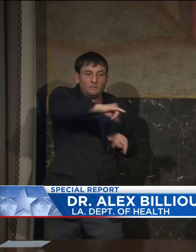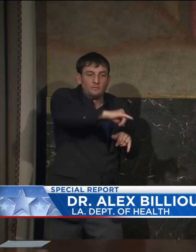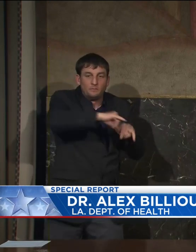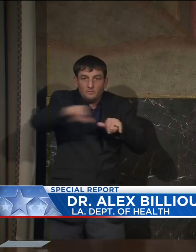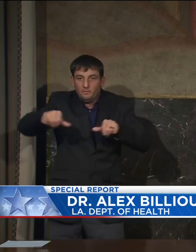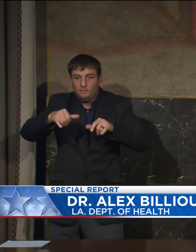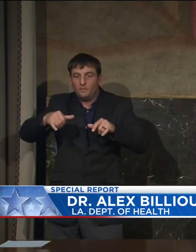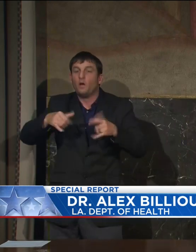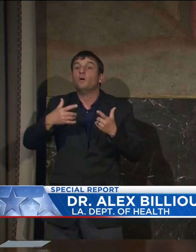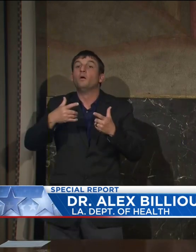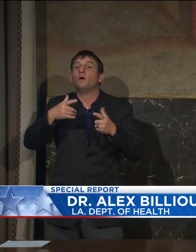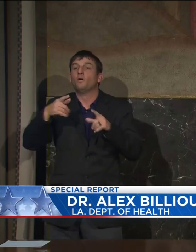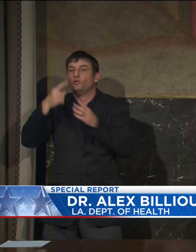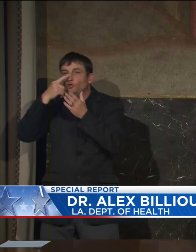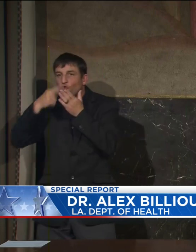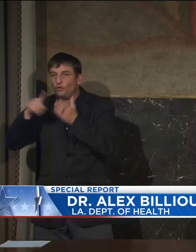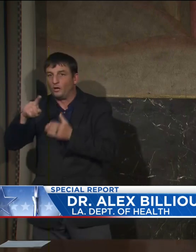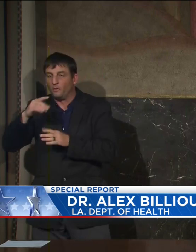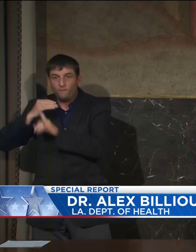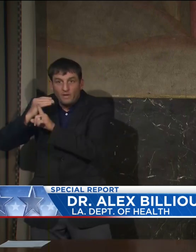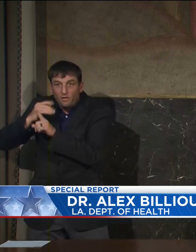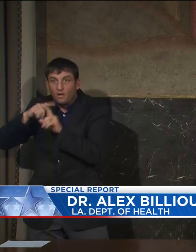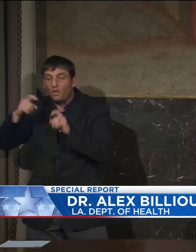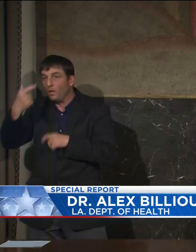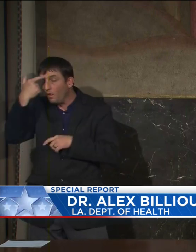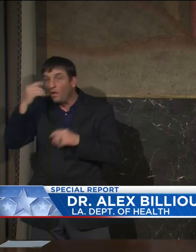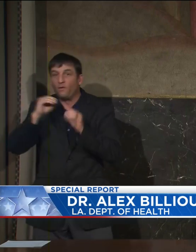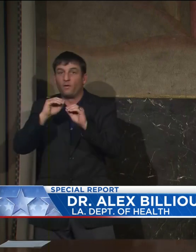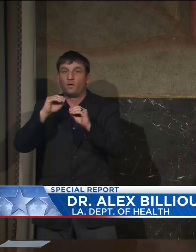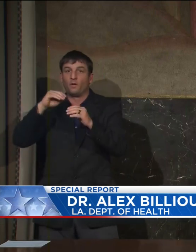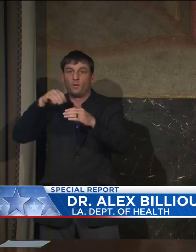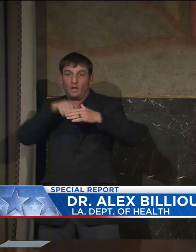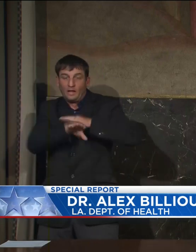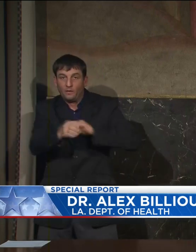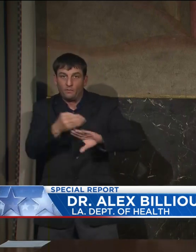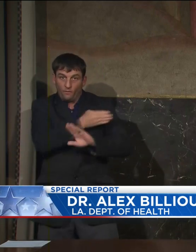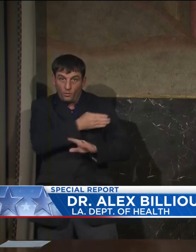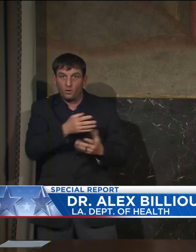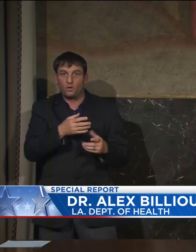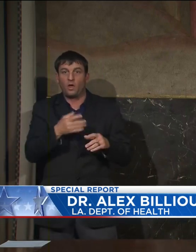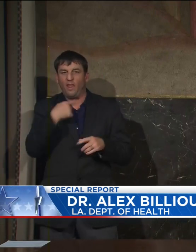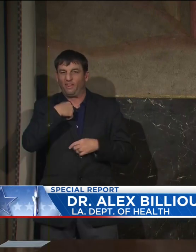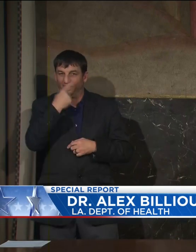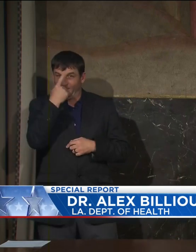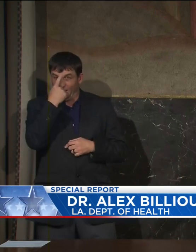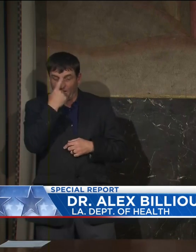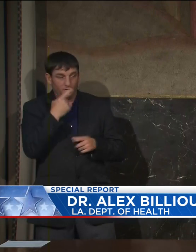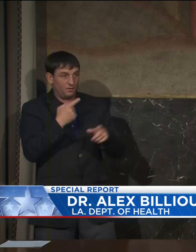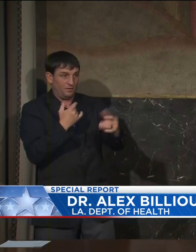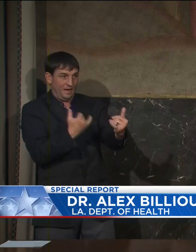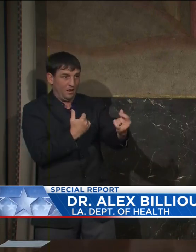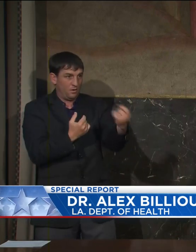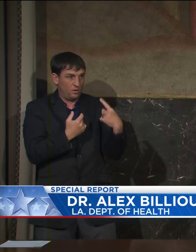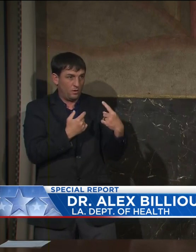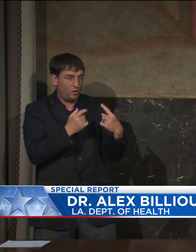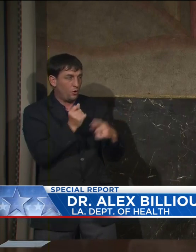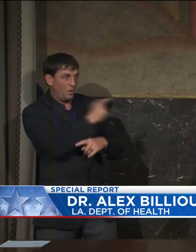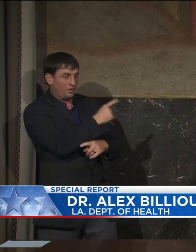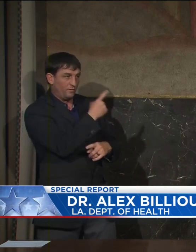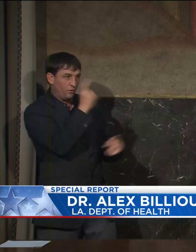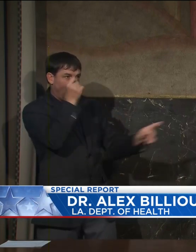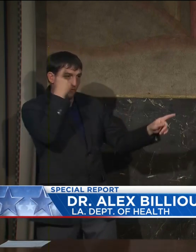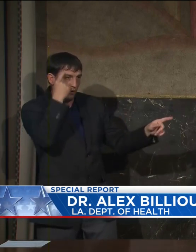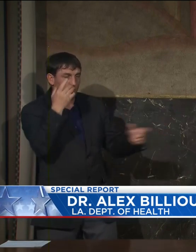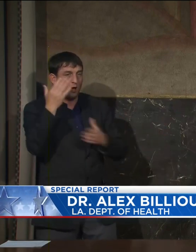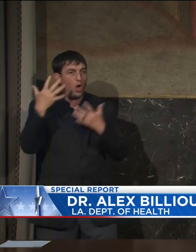checks at doors and the like. And I think this is a question for the governor, but I'm already seeing some